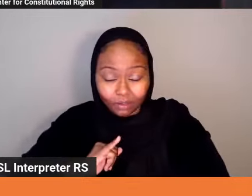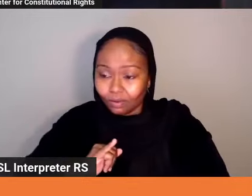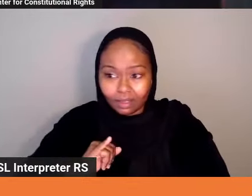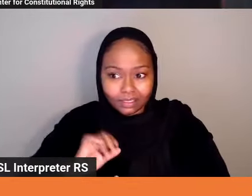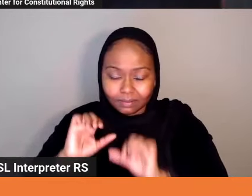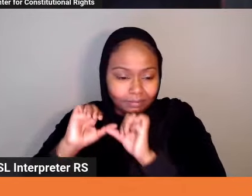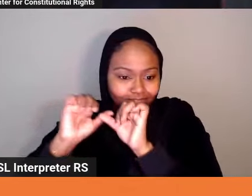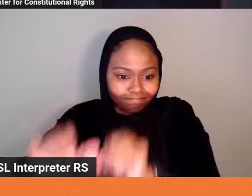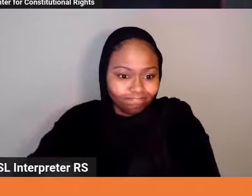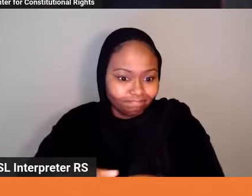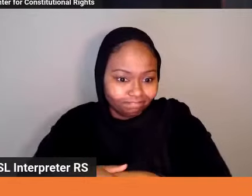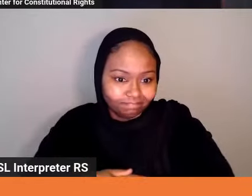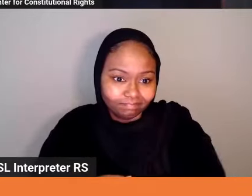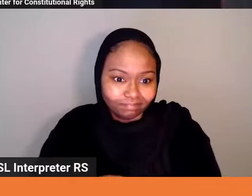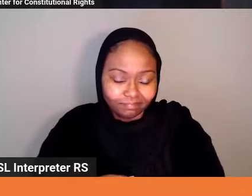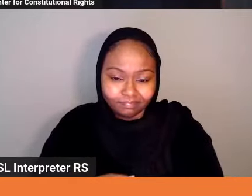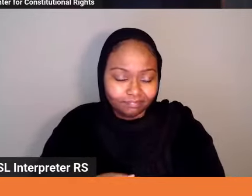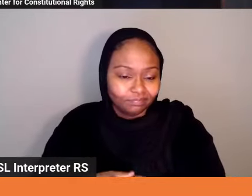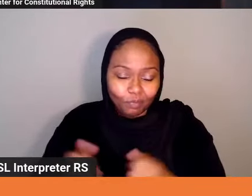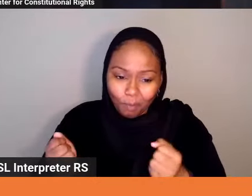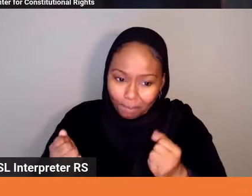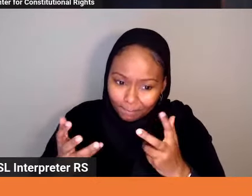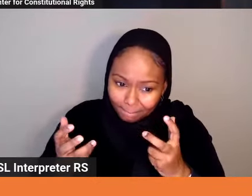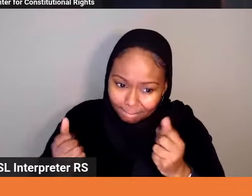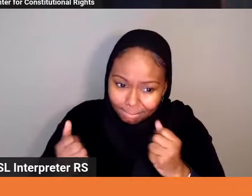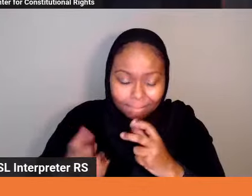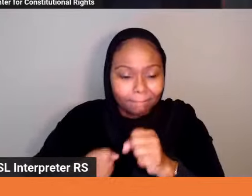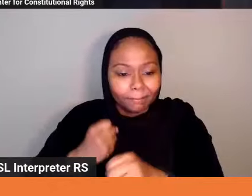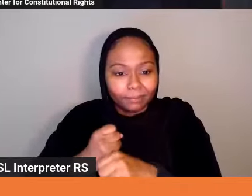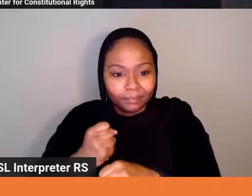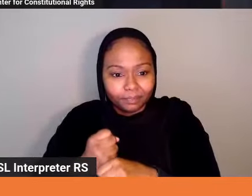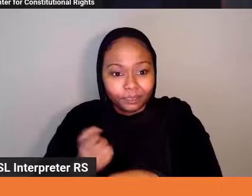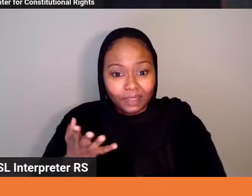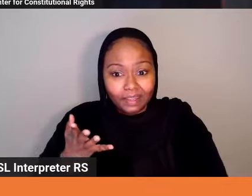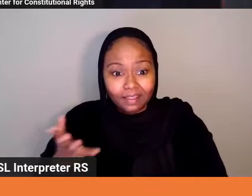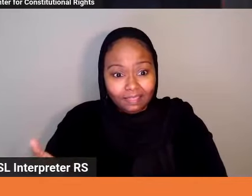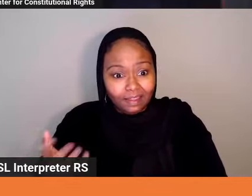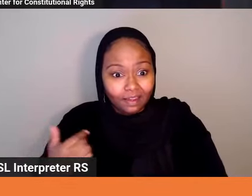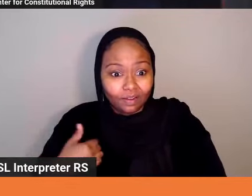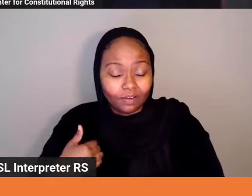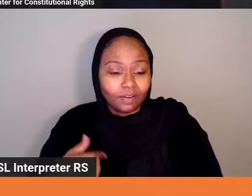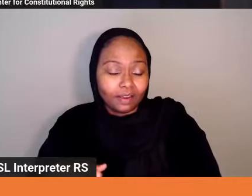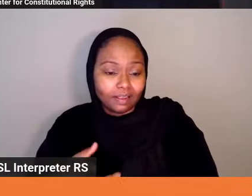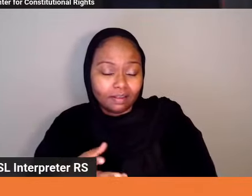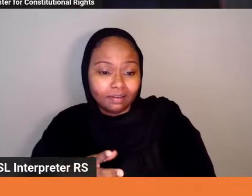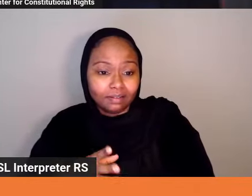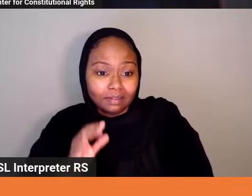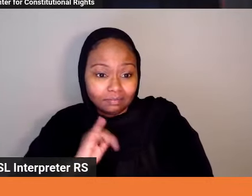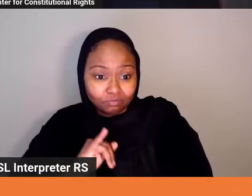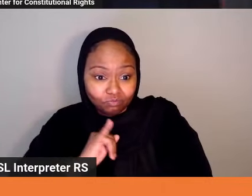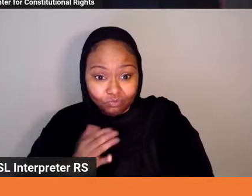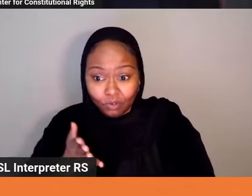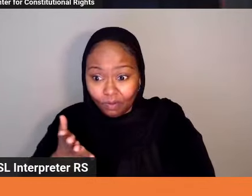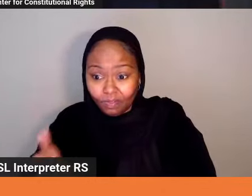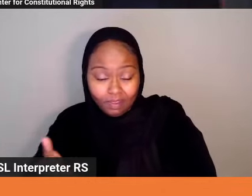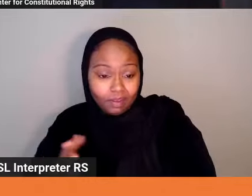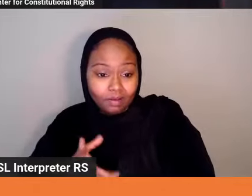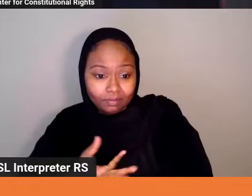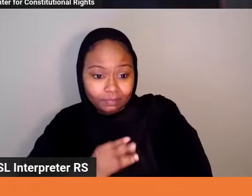out for decades now in the occupied Palestinian territory and beyond. And it is something that we've